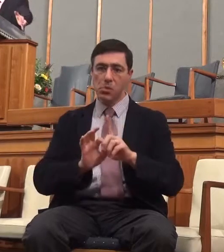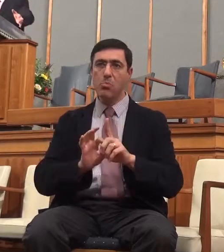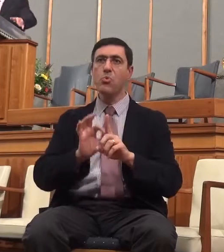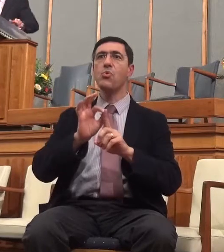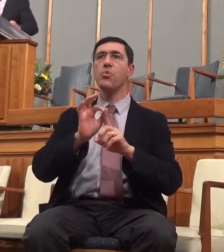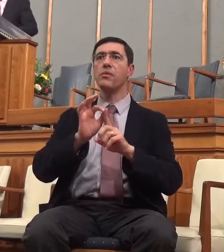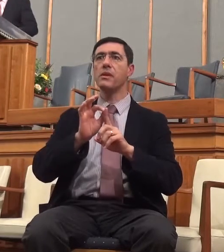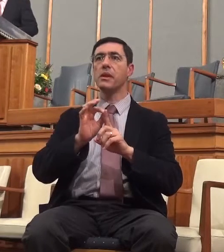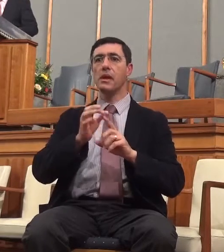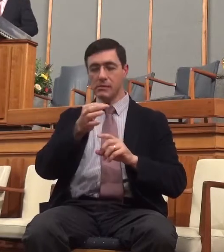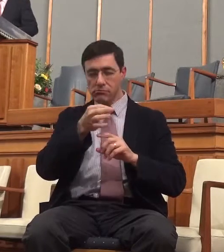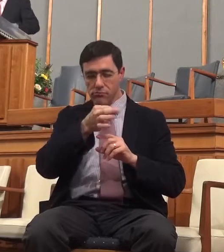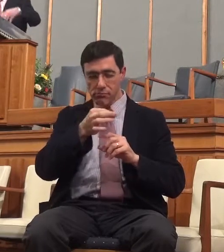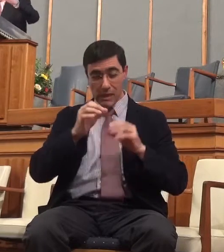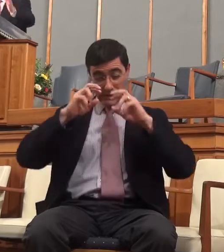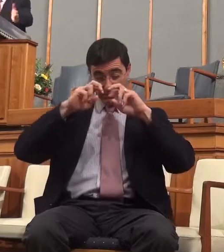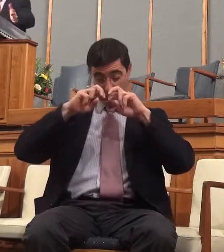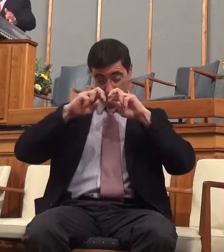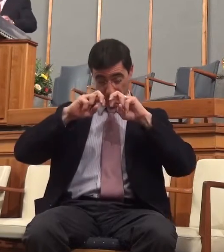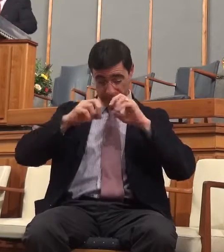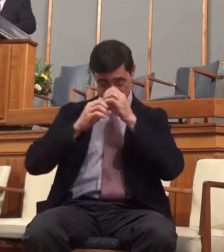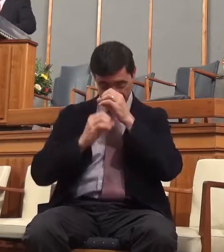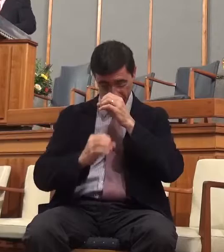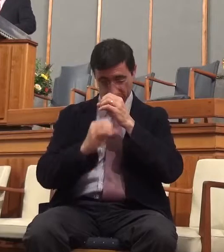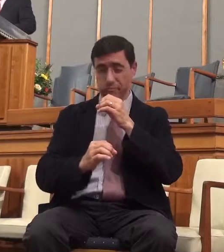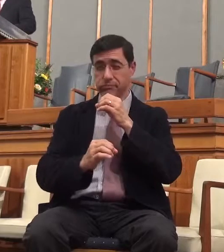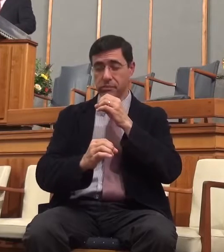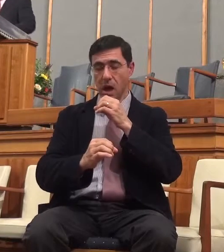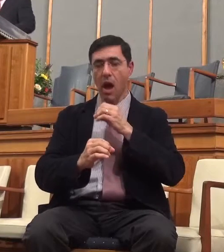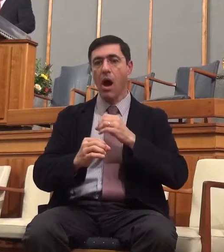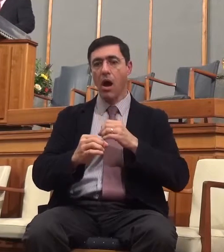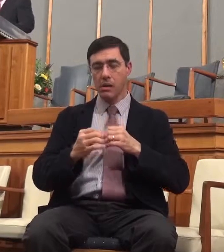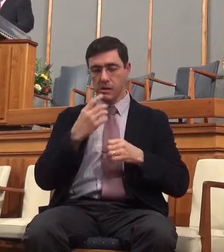so complicated and so full of information.